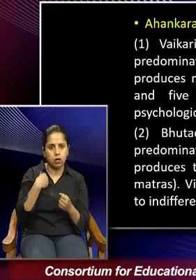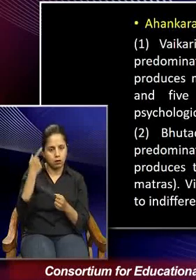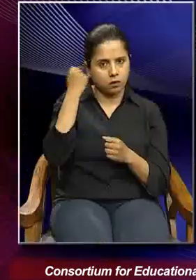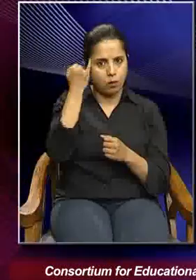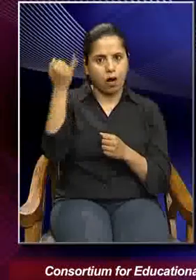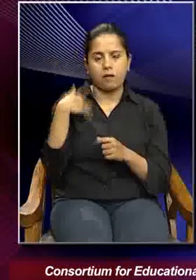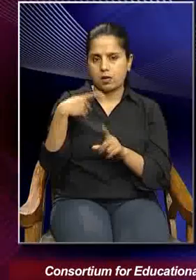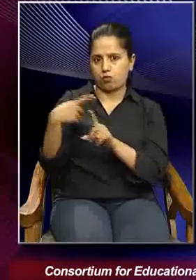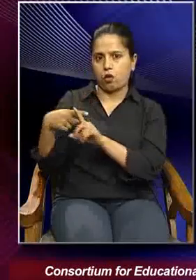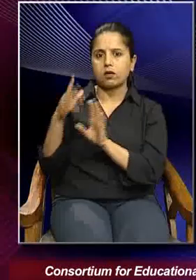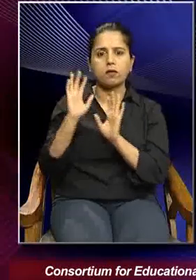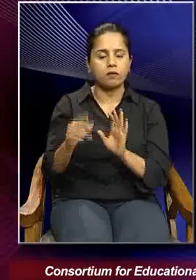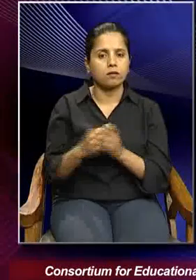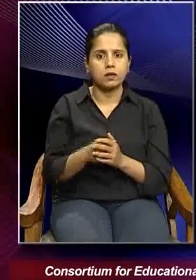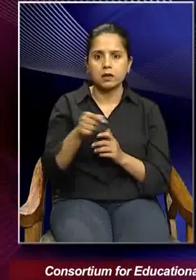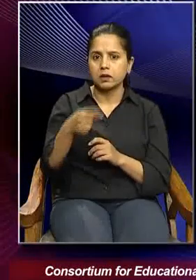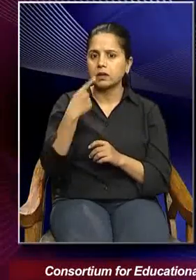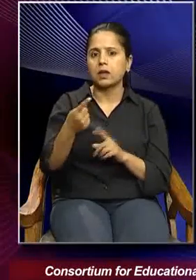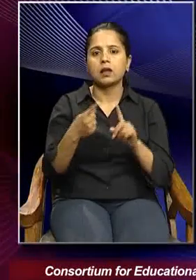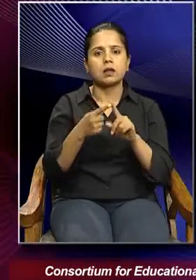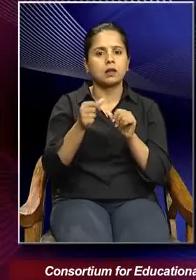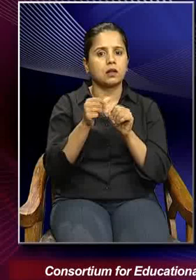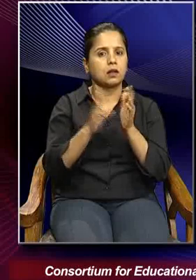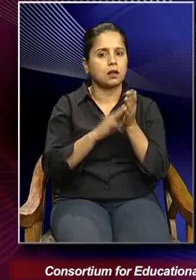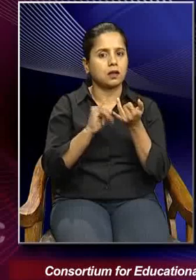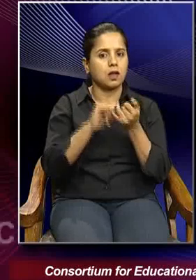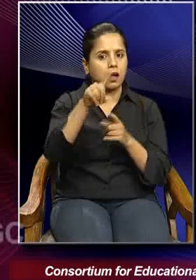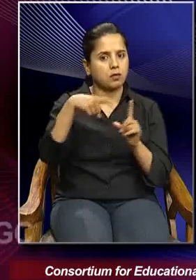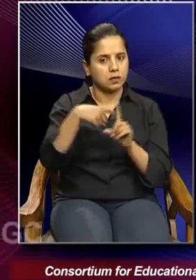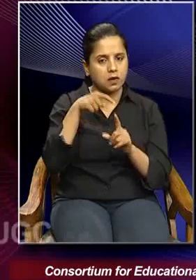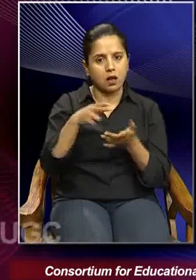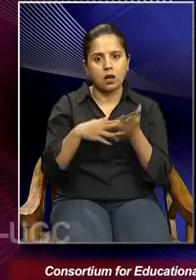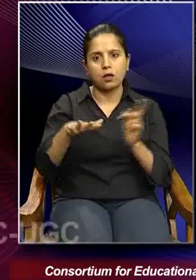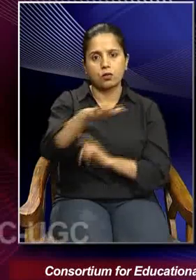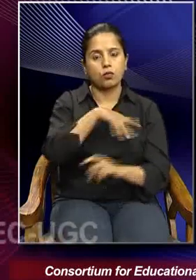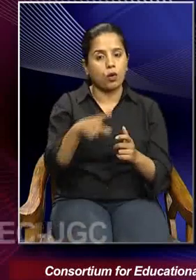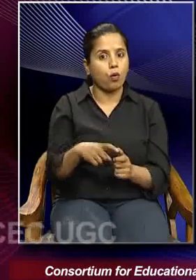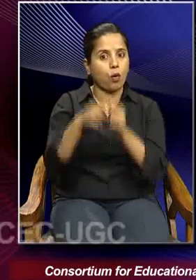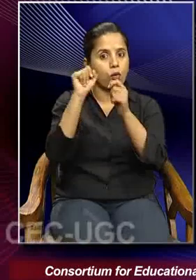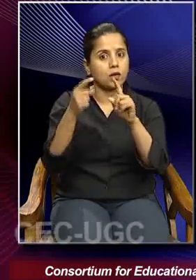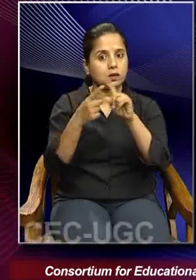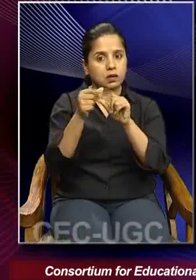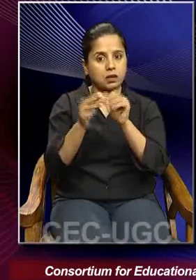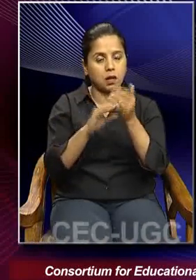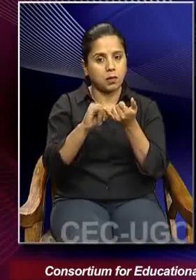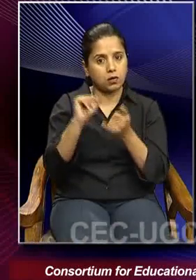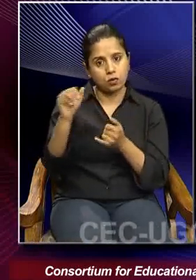sloth, since it is tamasic in nature. So from the qualities of tamas, these are